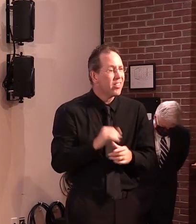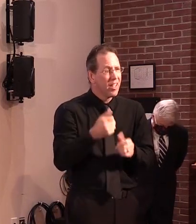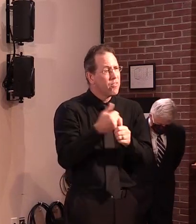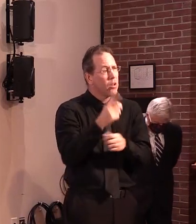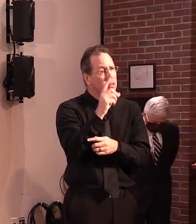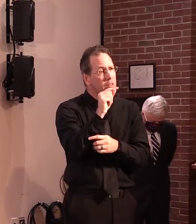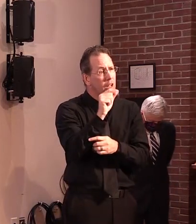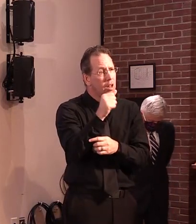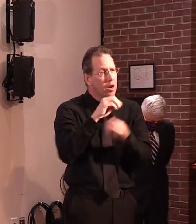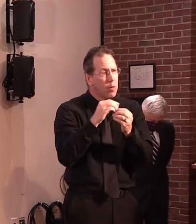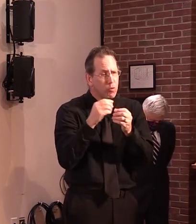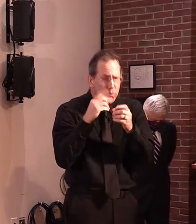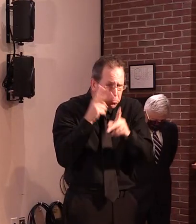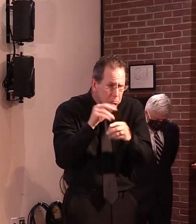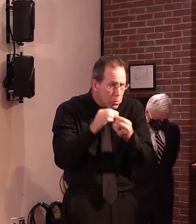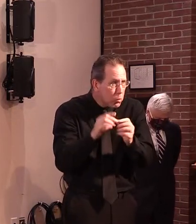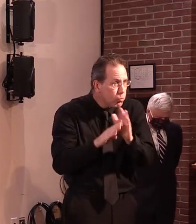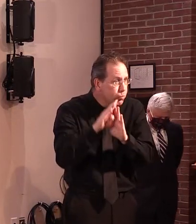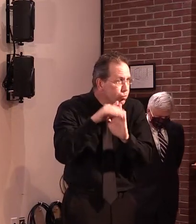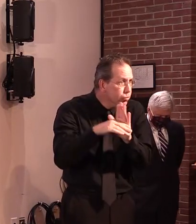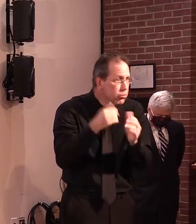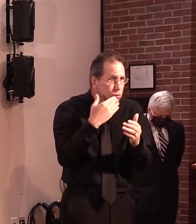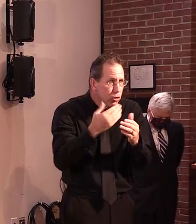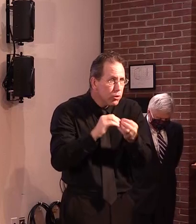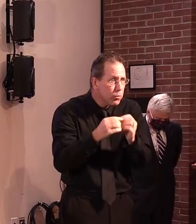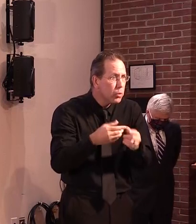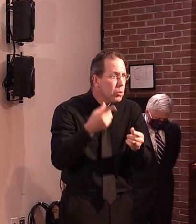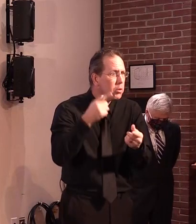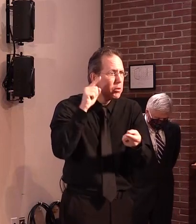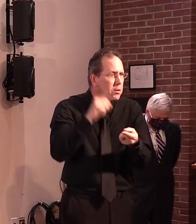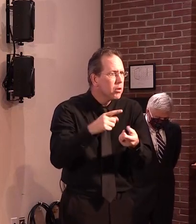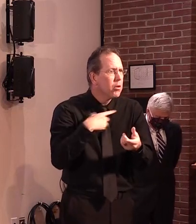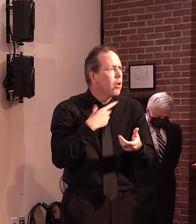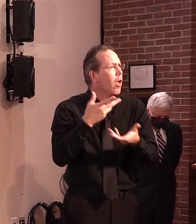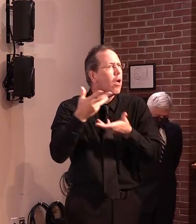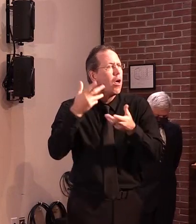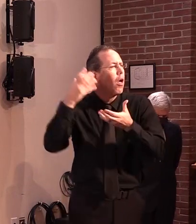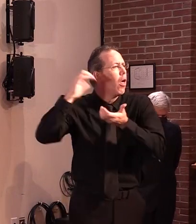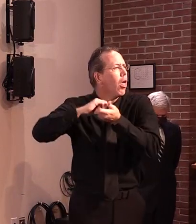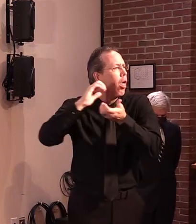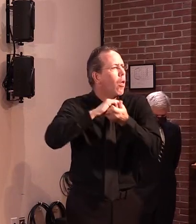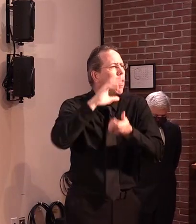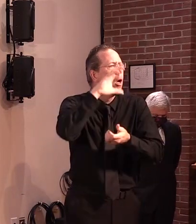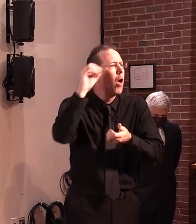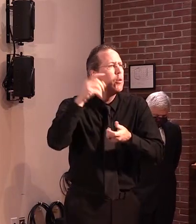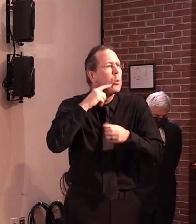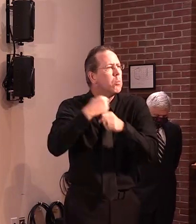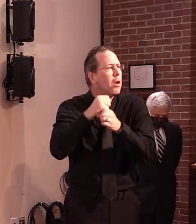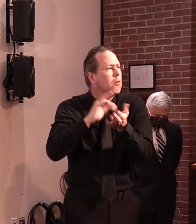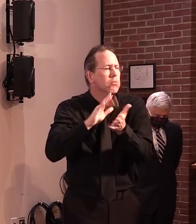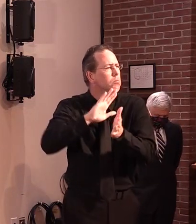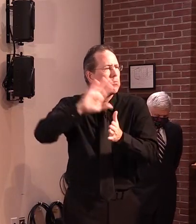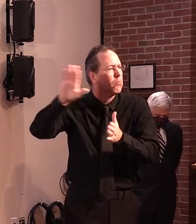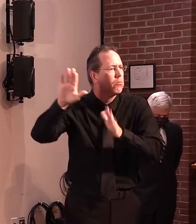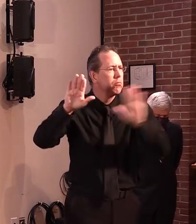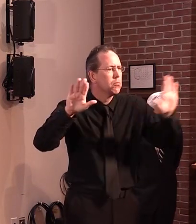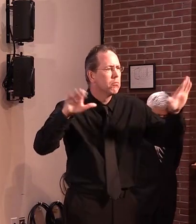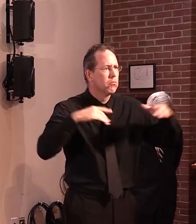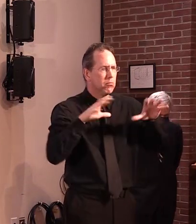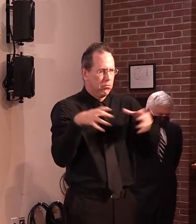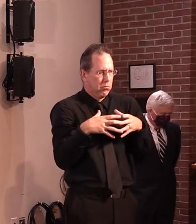government, independently of the company, and independent of the regulatory authorities. They are a group of